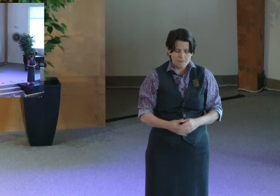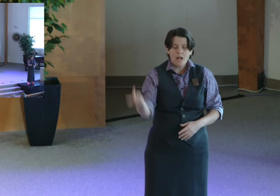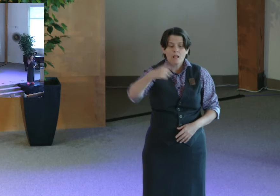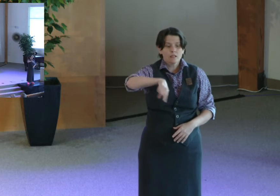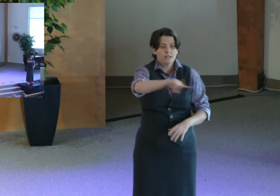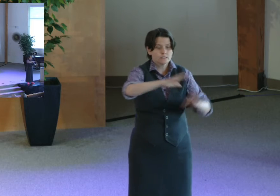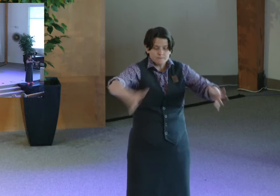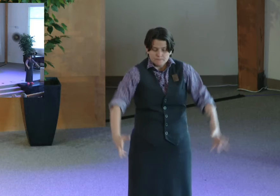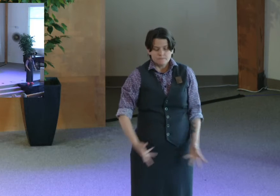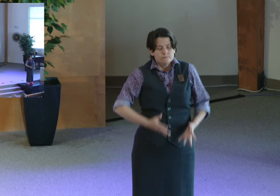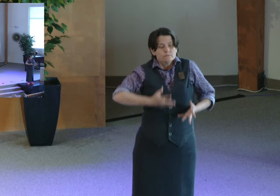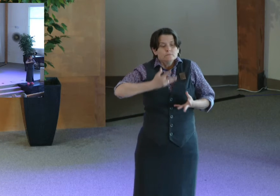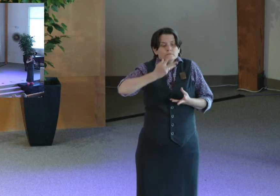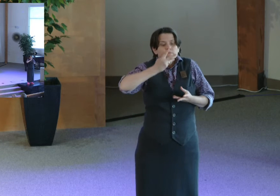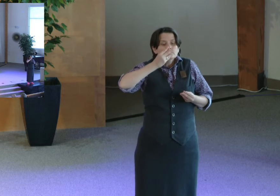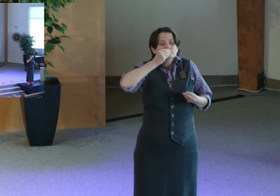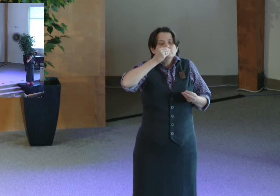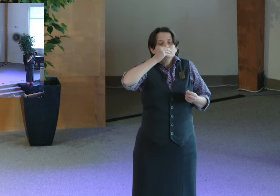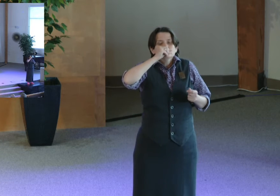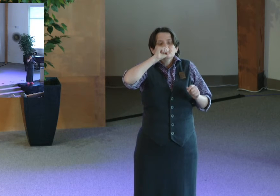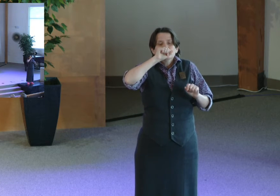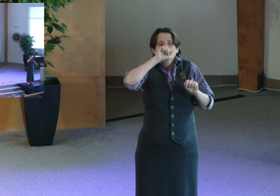and exhale.